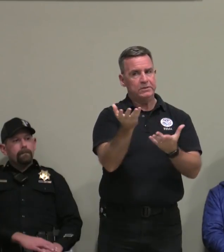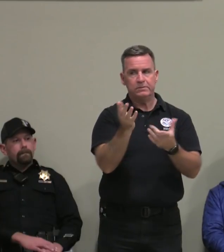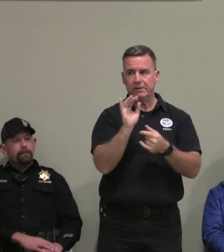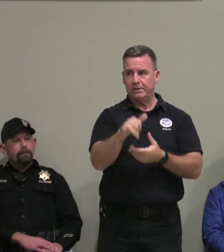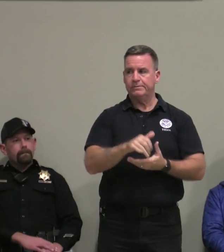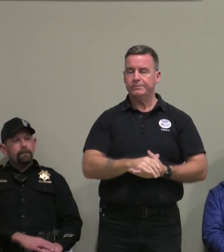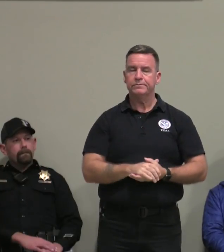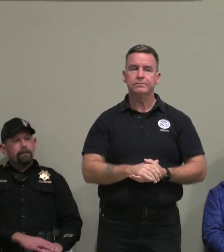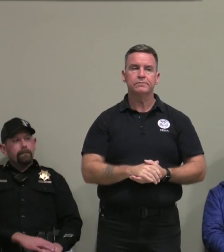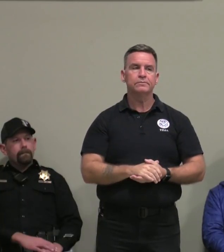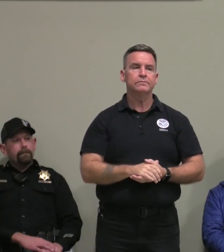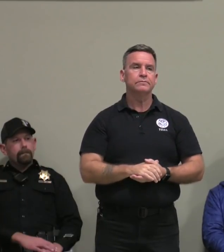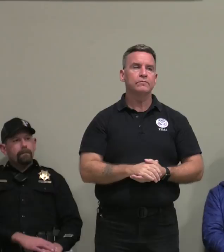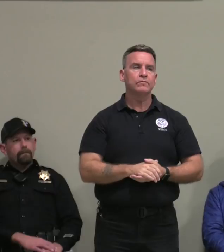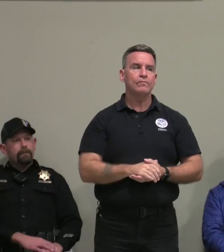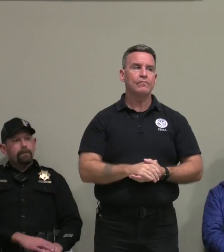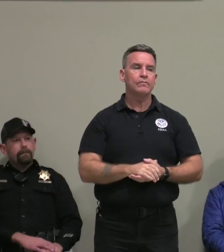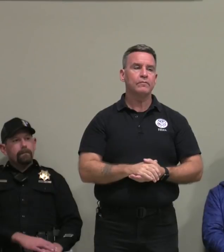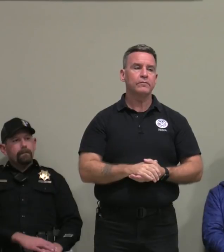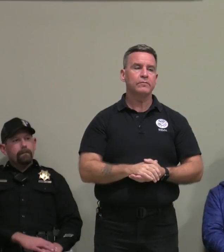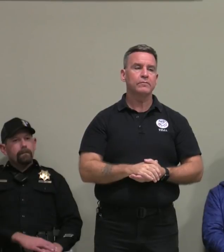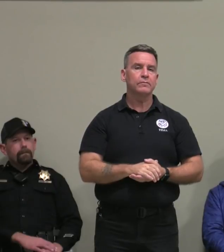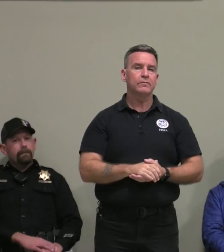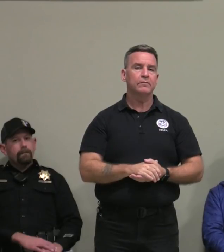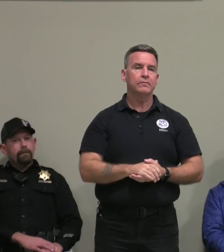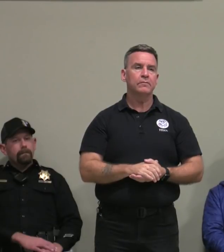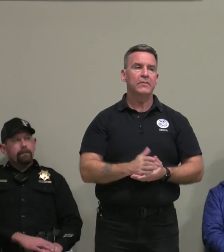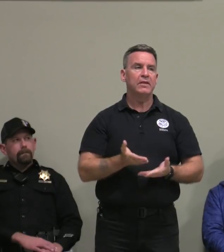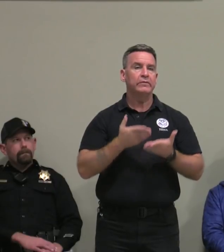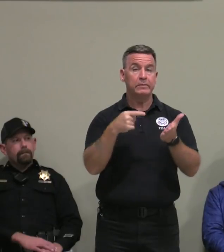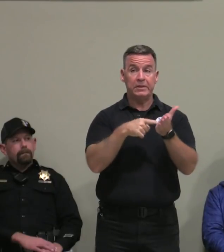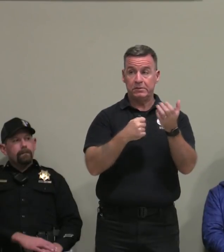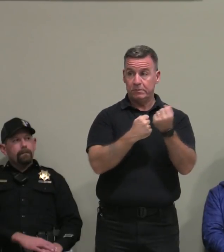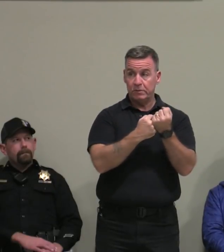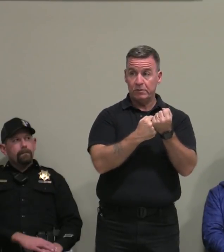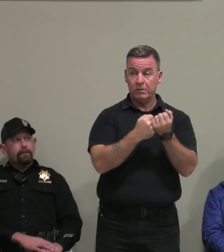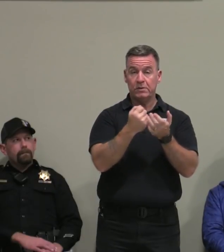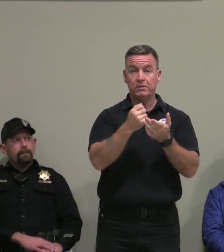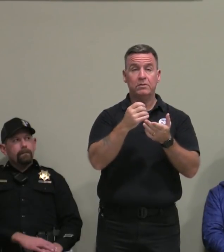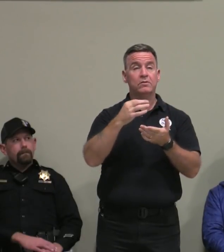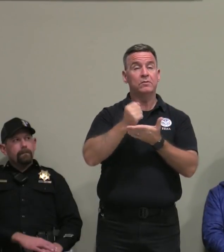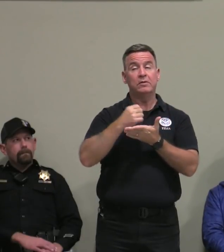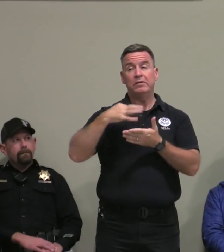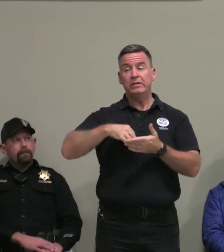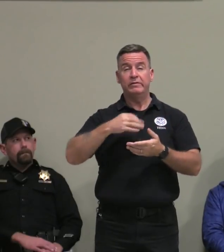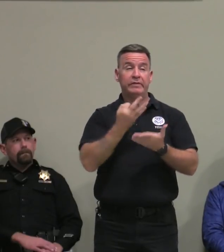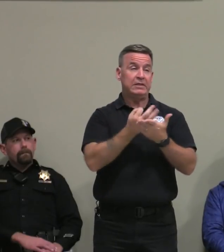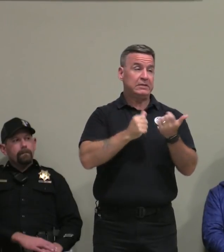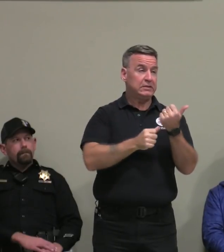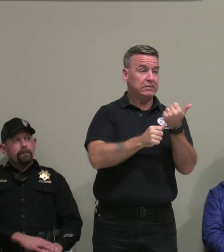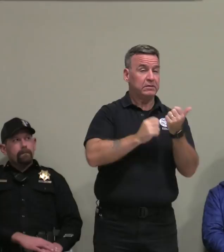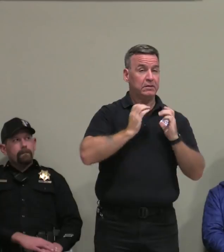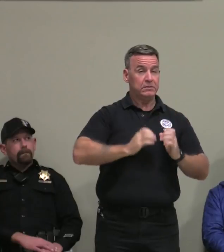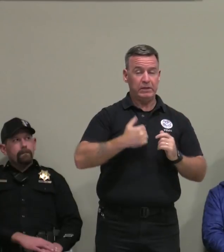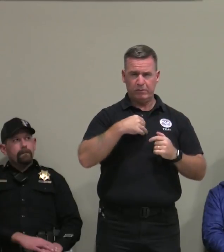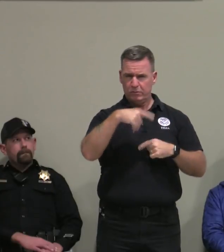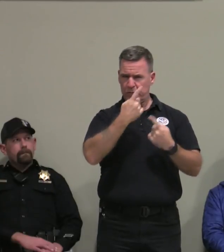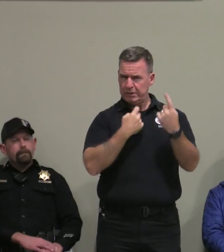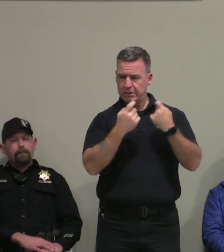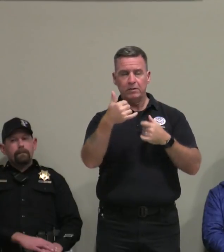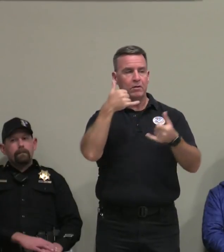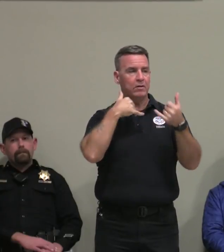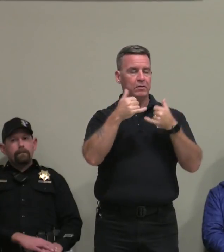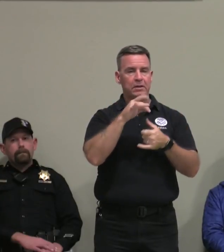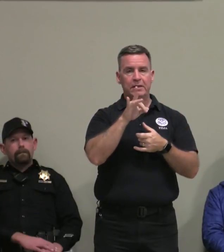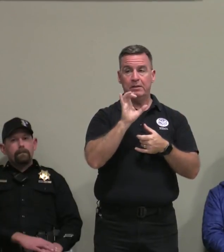on that timing. We offer billing support, credit relief, financial assistance to customers. If you have questions, you can